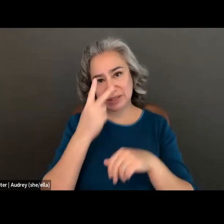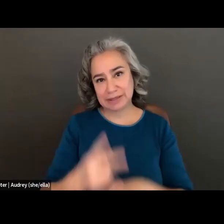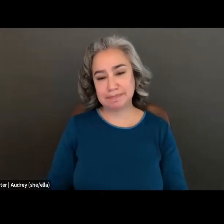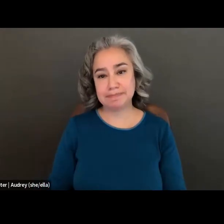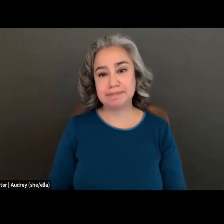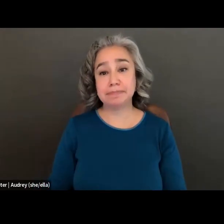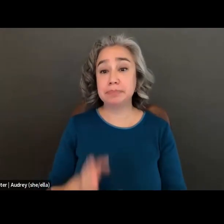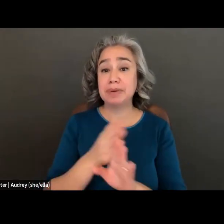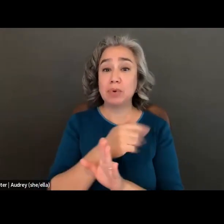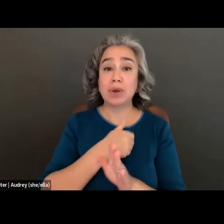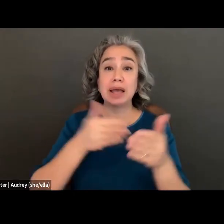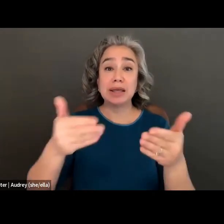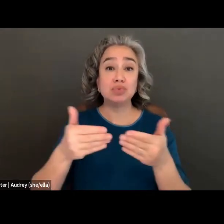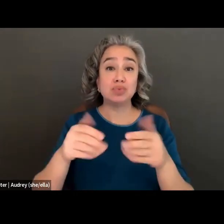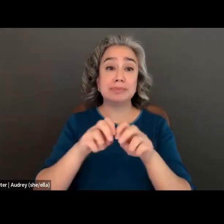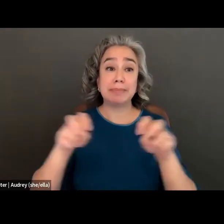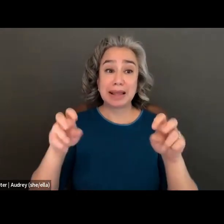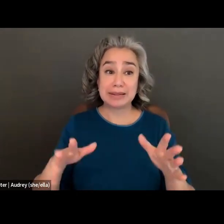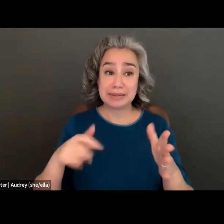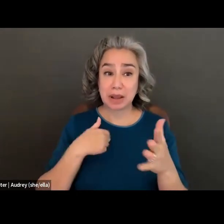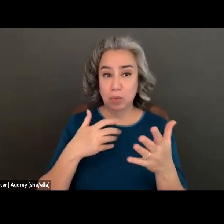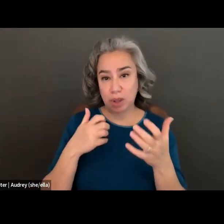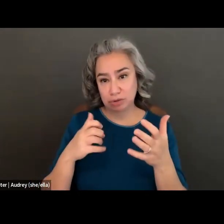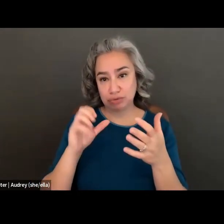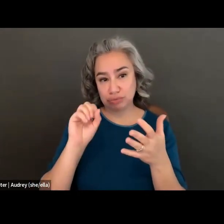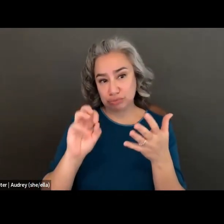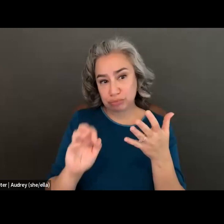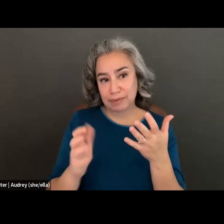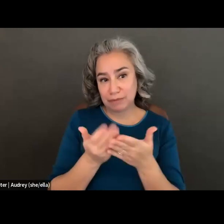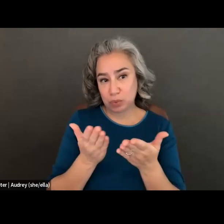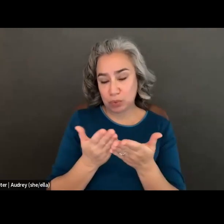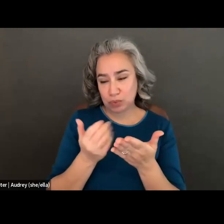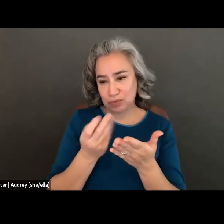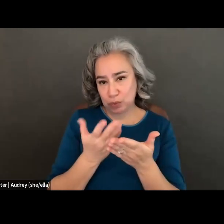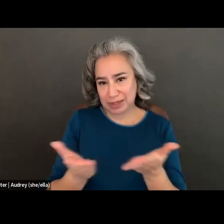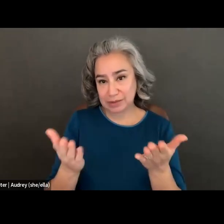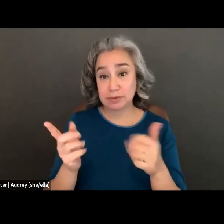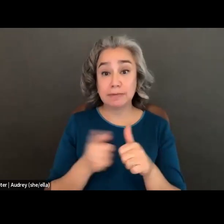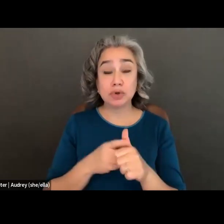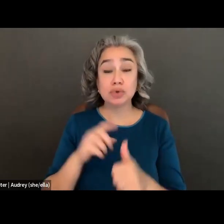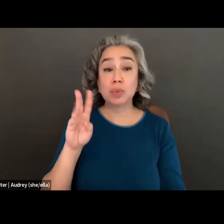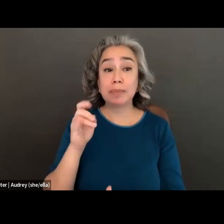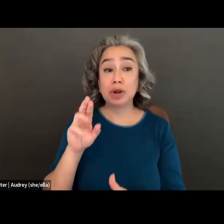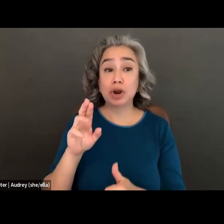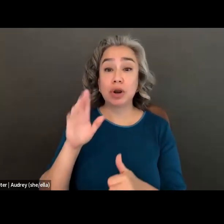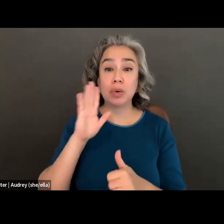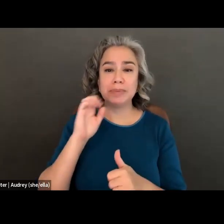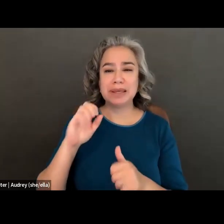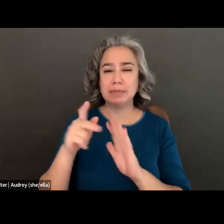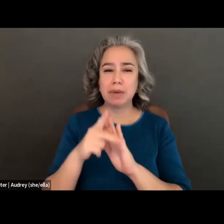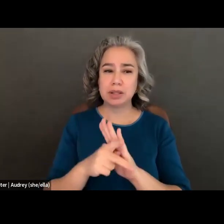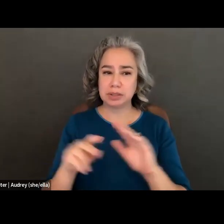Before I introduce our panelists today, I want to note a few things. First, this webinar will be policy neutral,